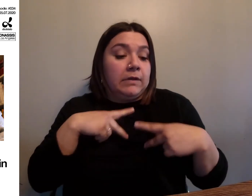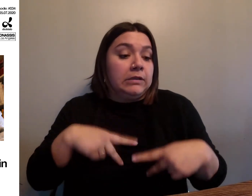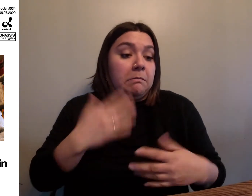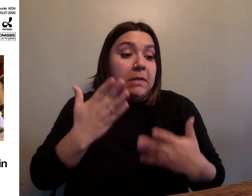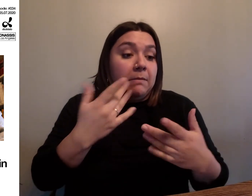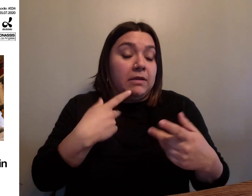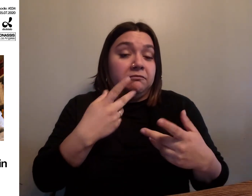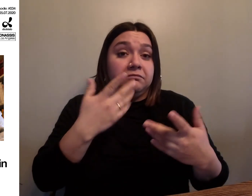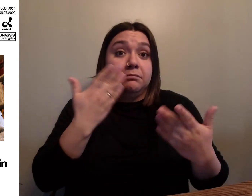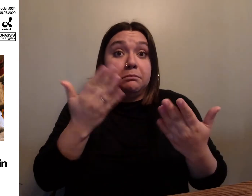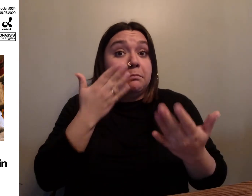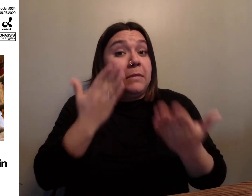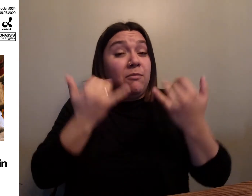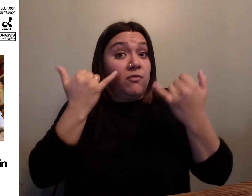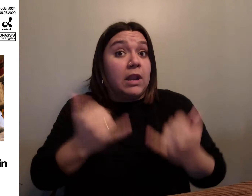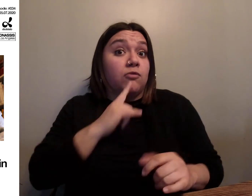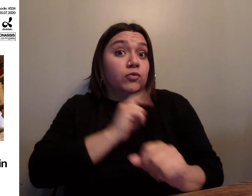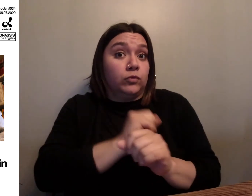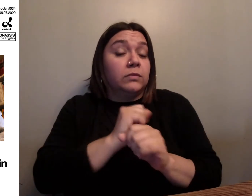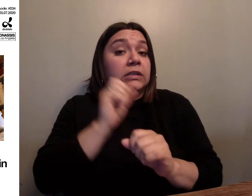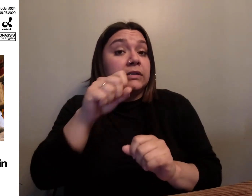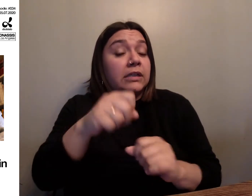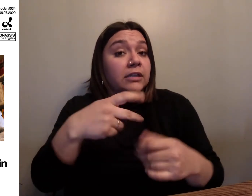physically or economically at this point